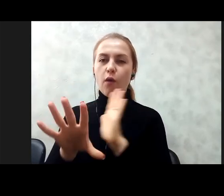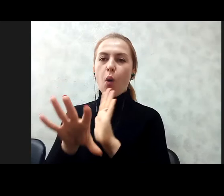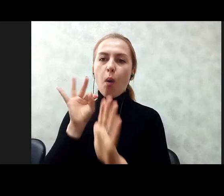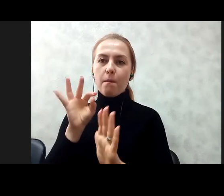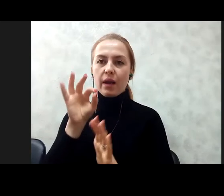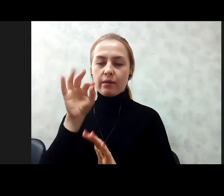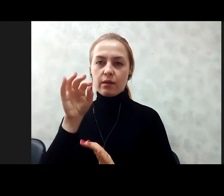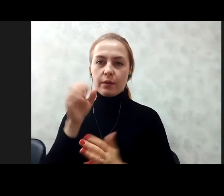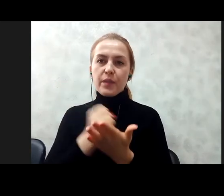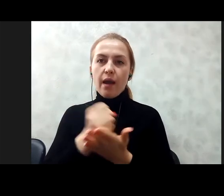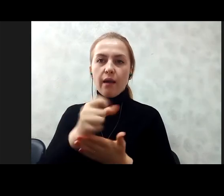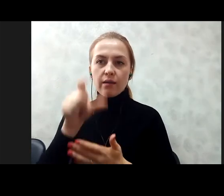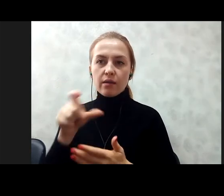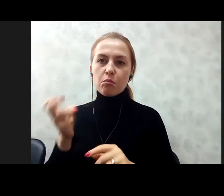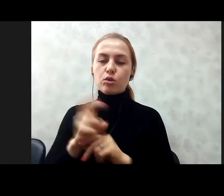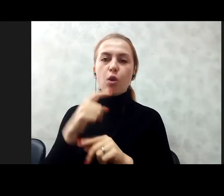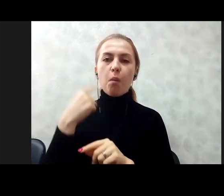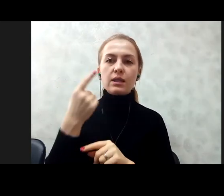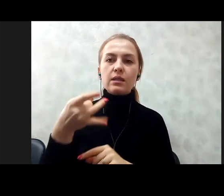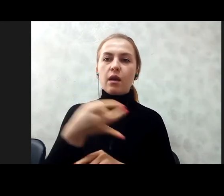59.9% of elected candidates